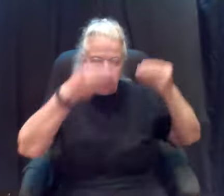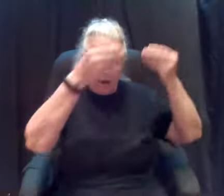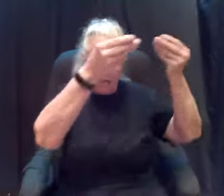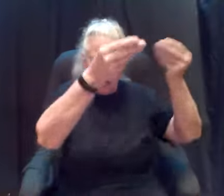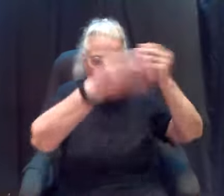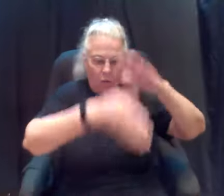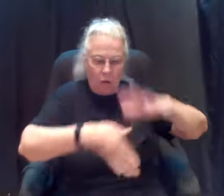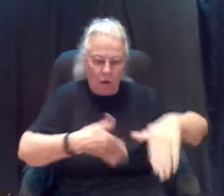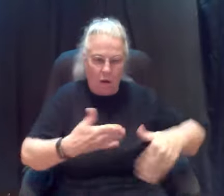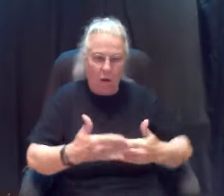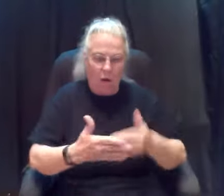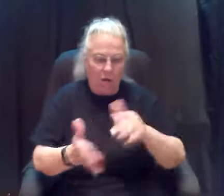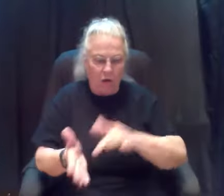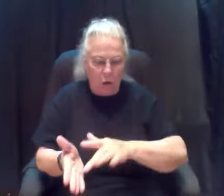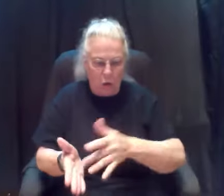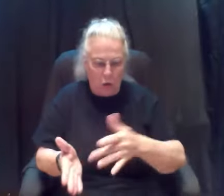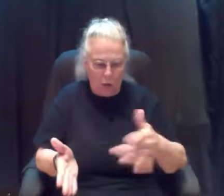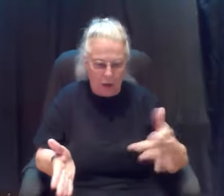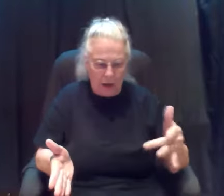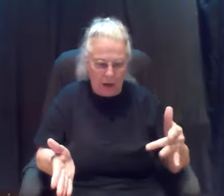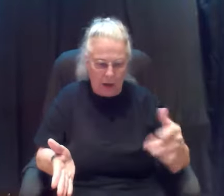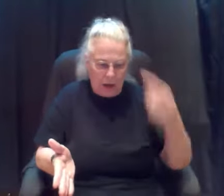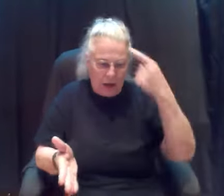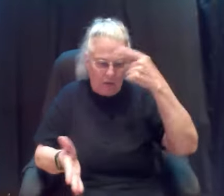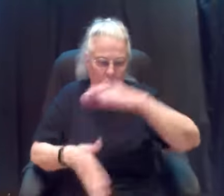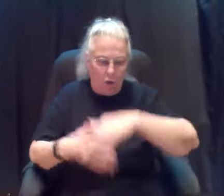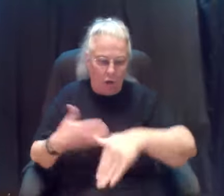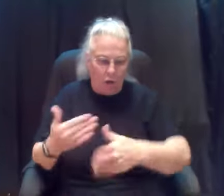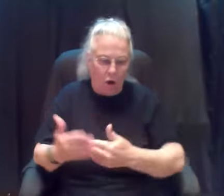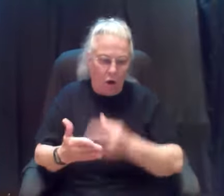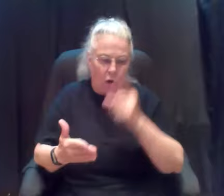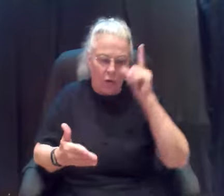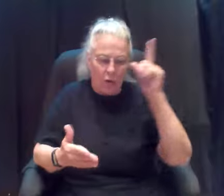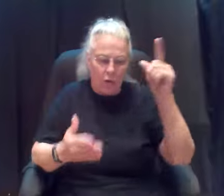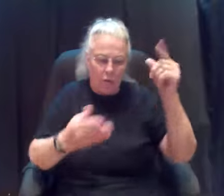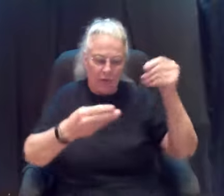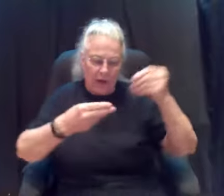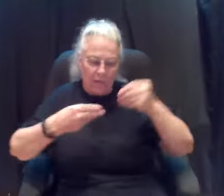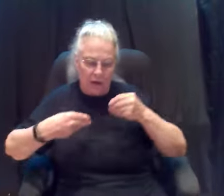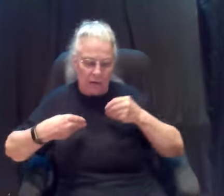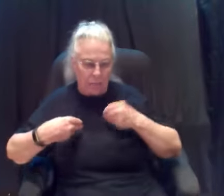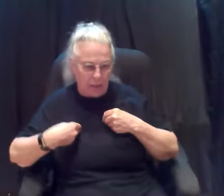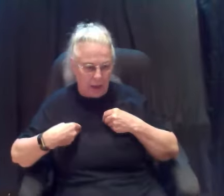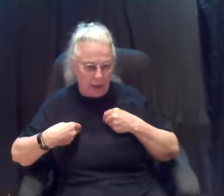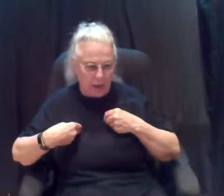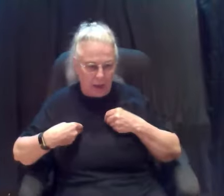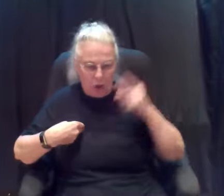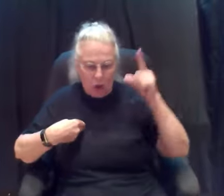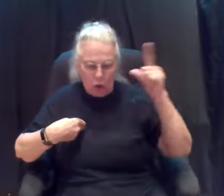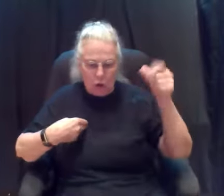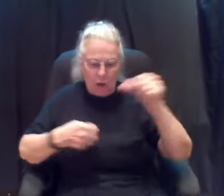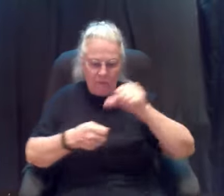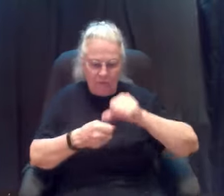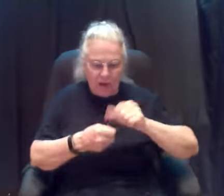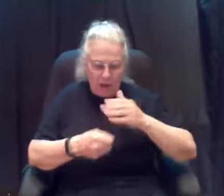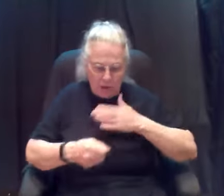give you all the glory for all you've given me. You have filled